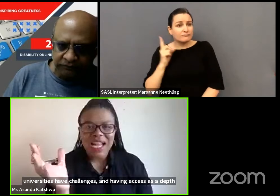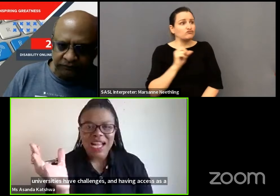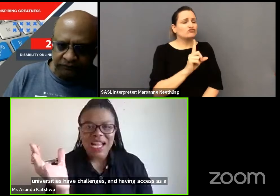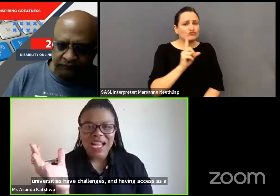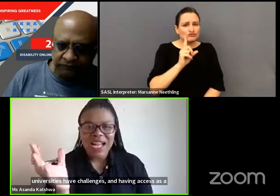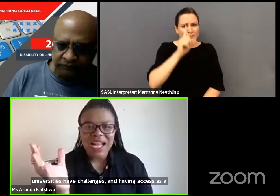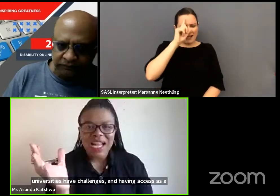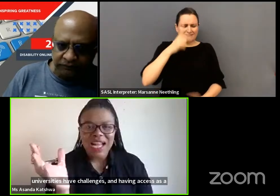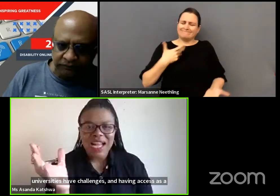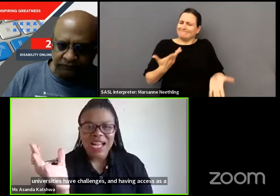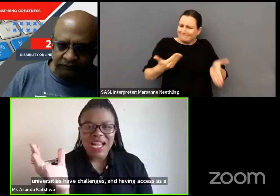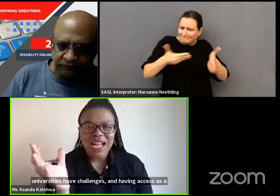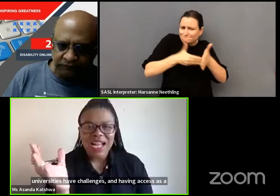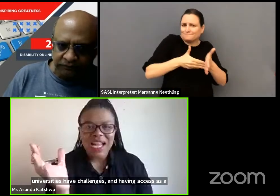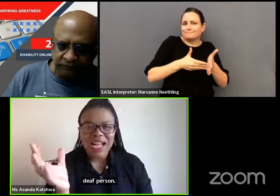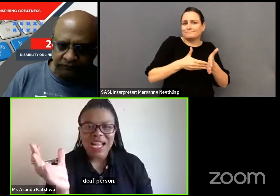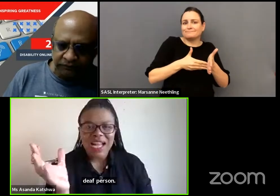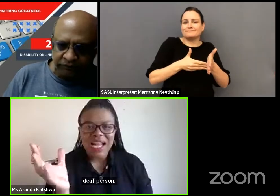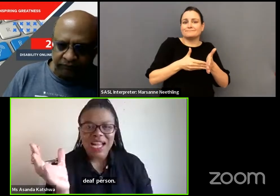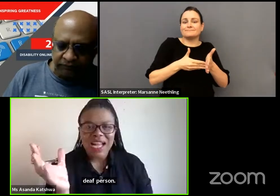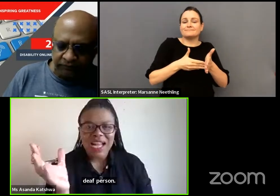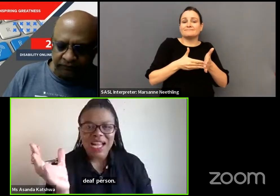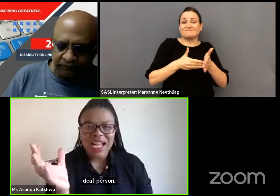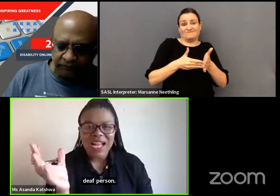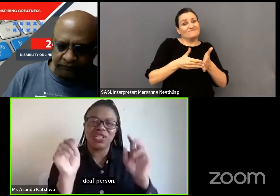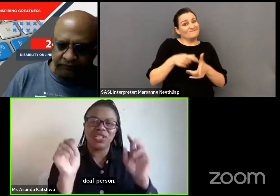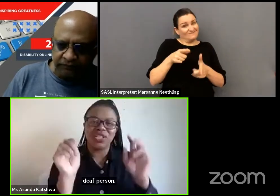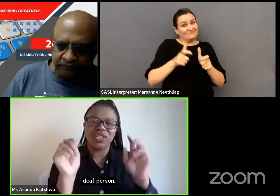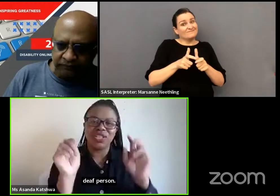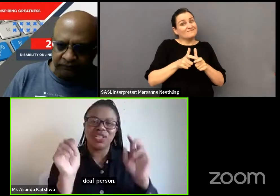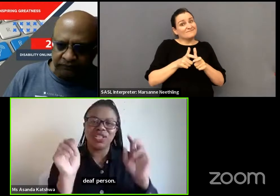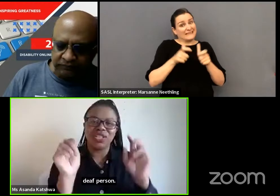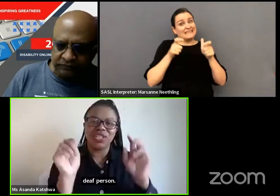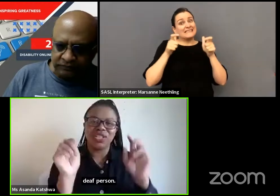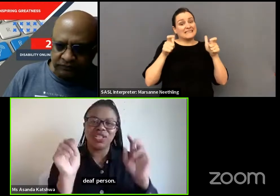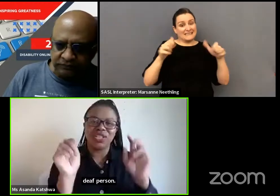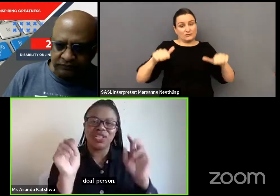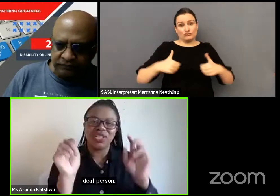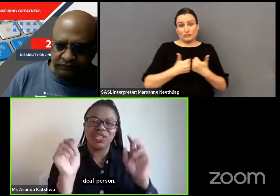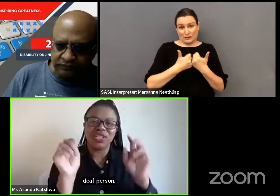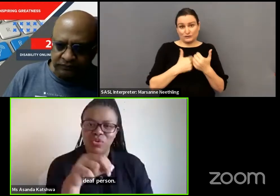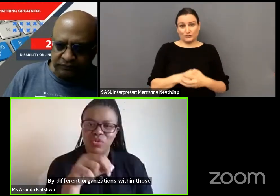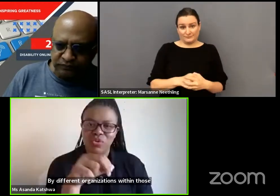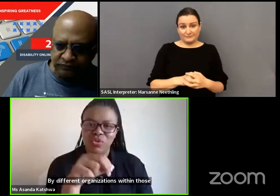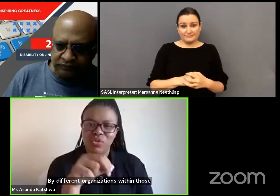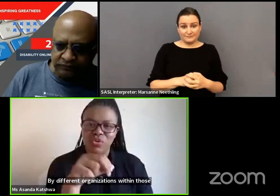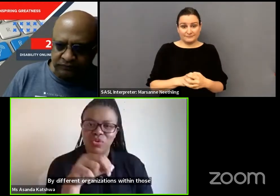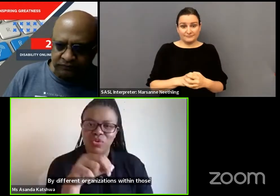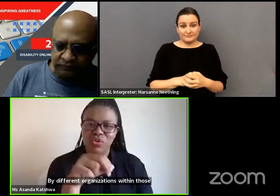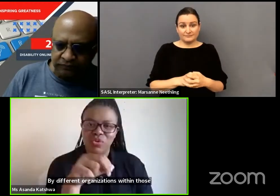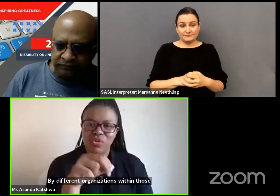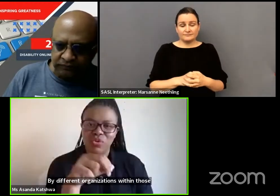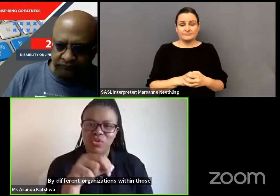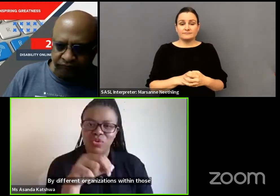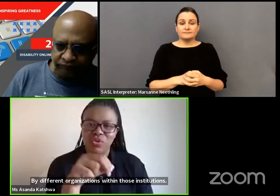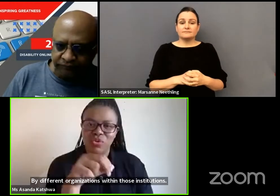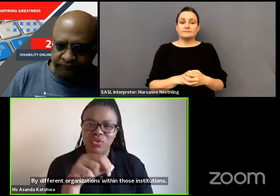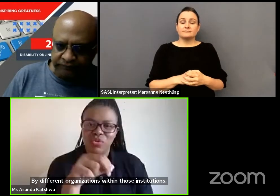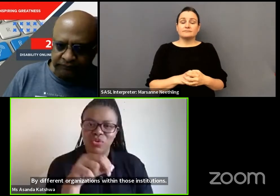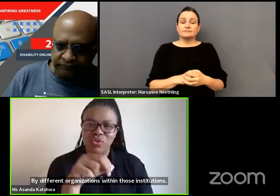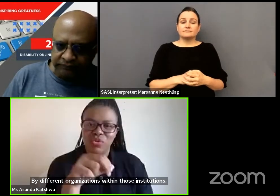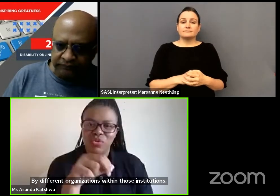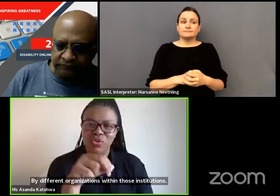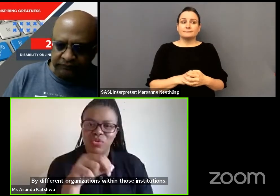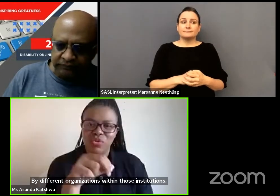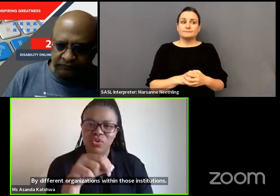really seen as a big challenge by different organizations within those institutions, because they currently